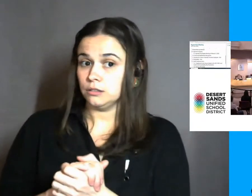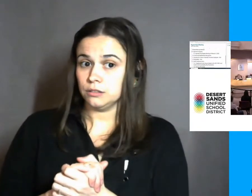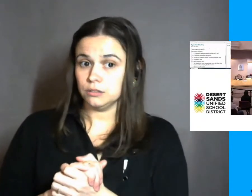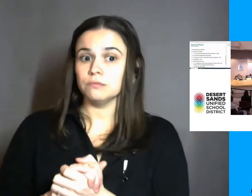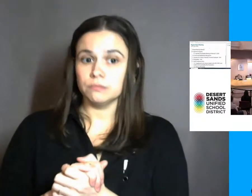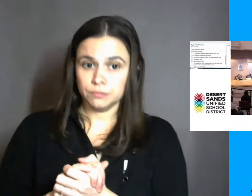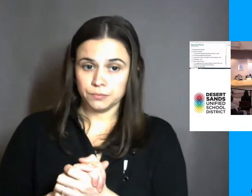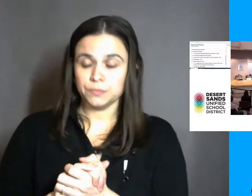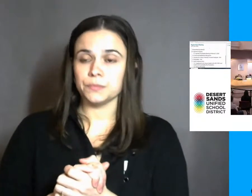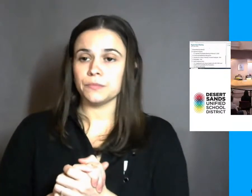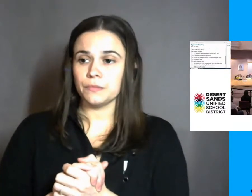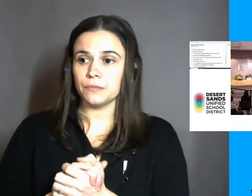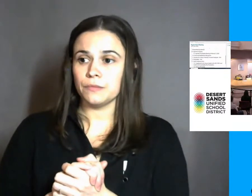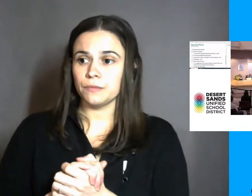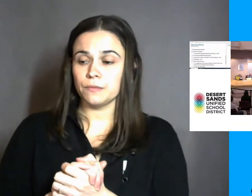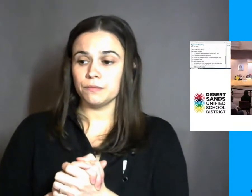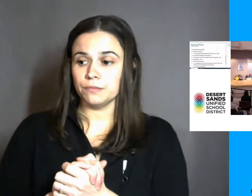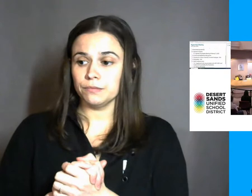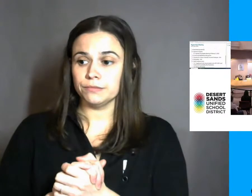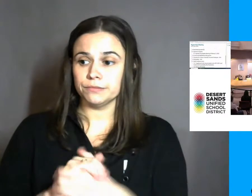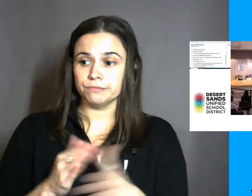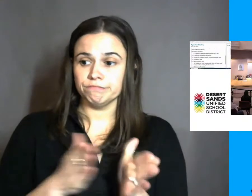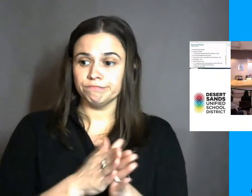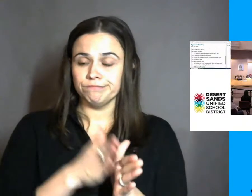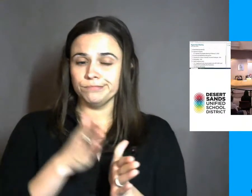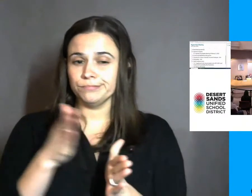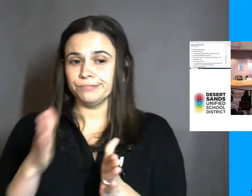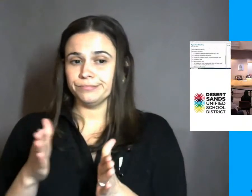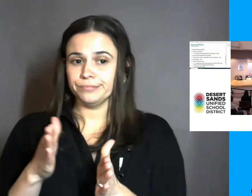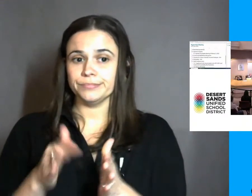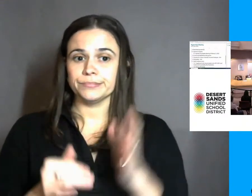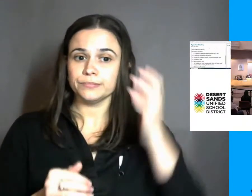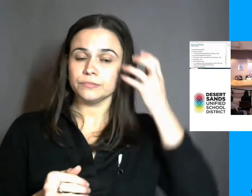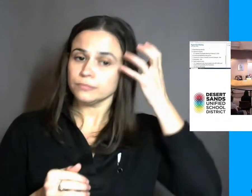Okay. Mr. Alvarez?